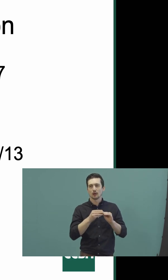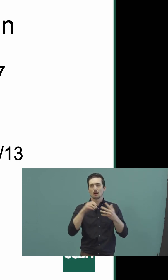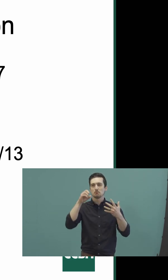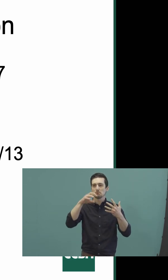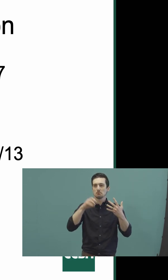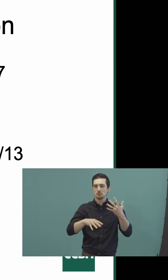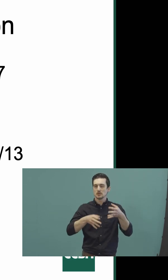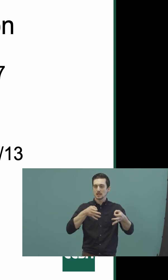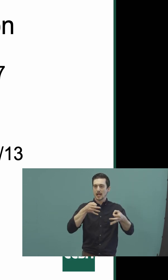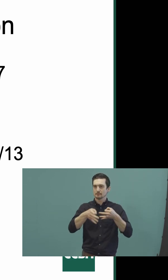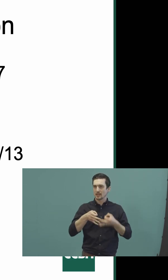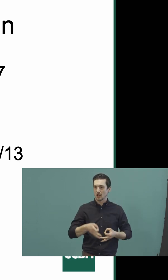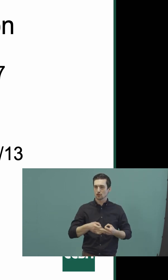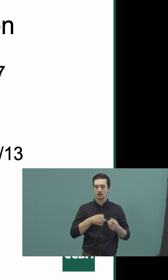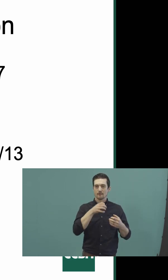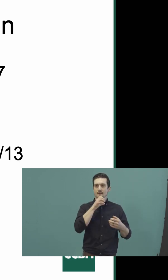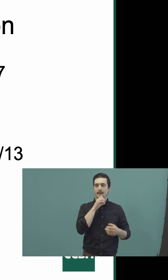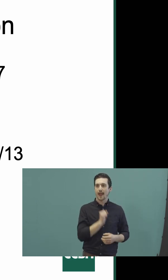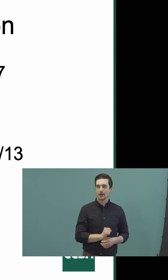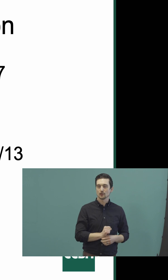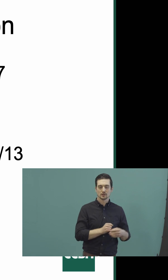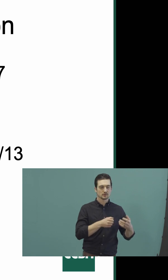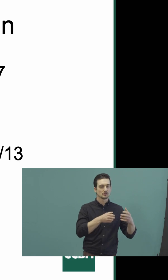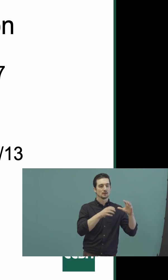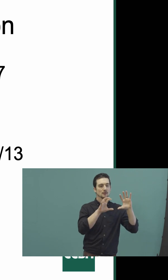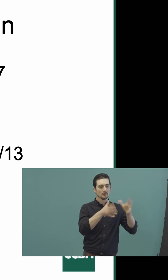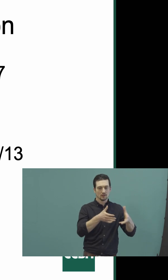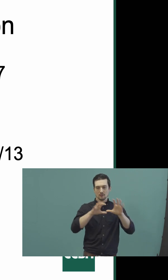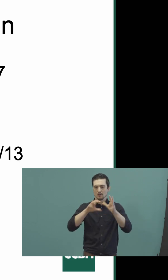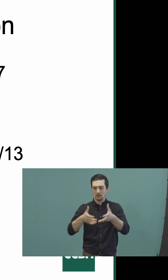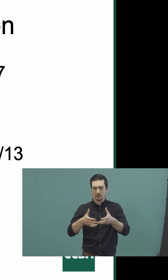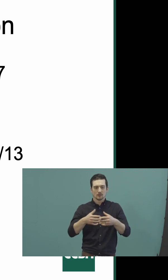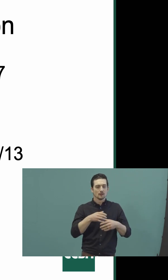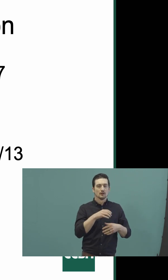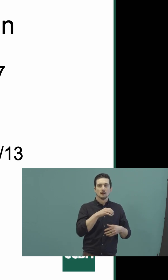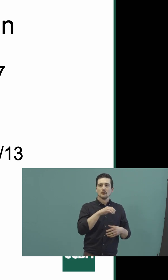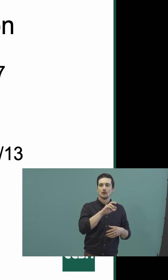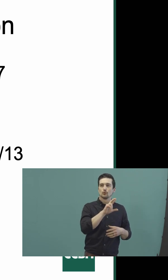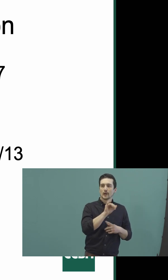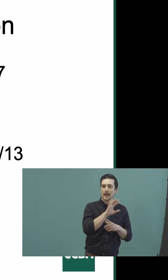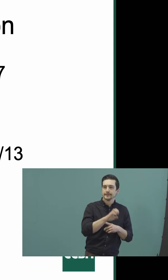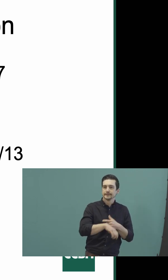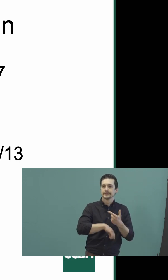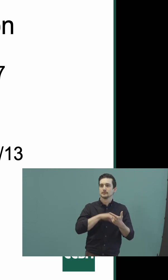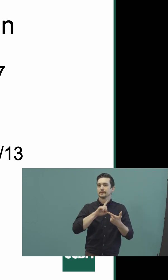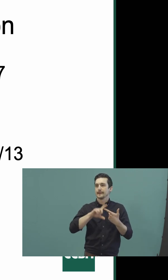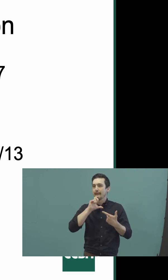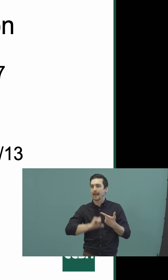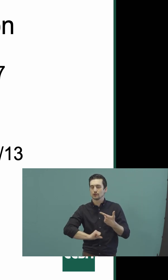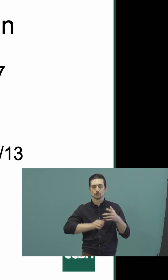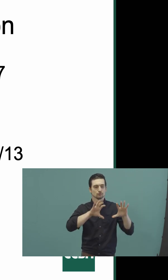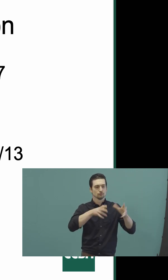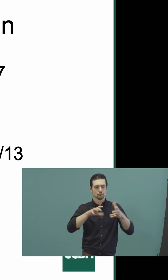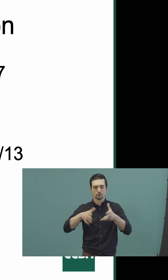more breakdown of the ages for those cases and the race and ethnicity for those cases in a moment.